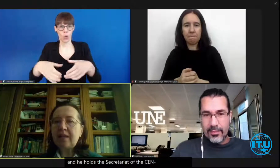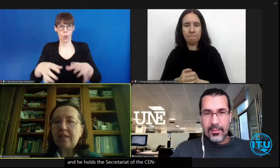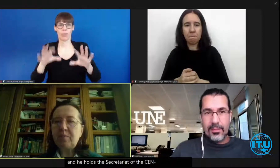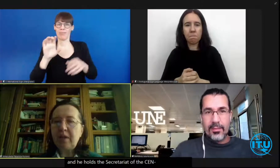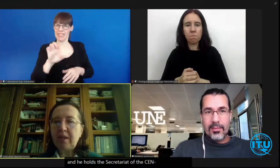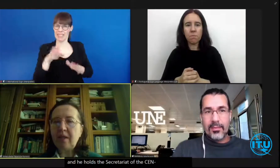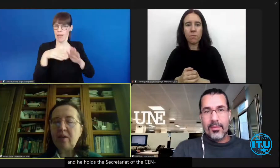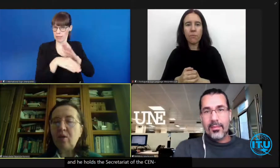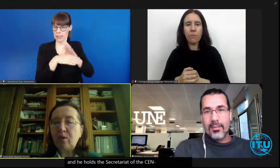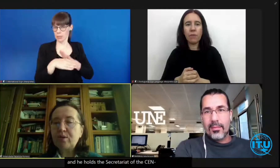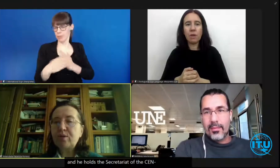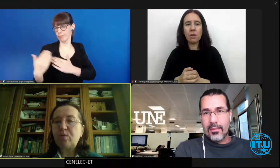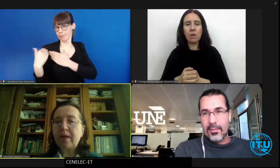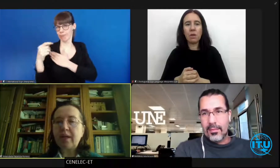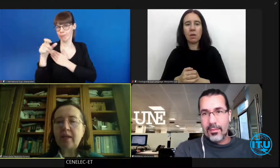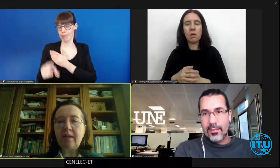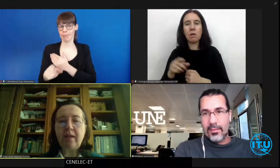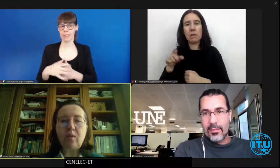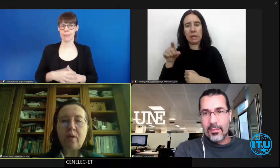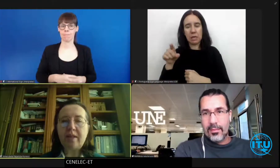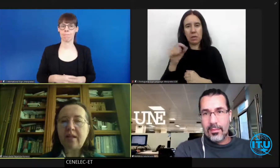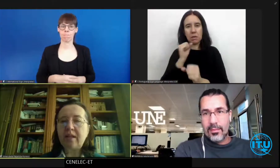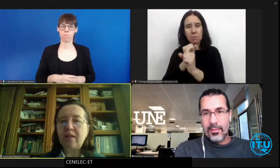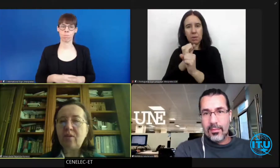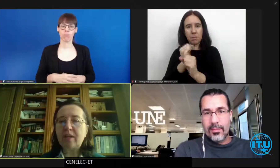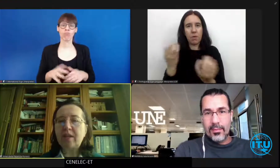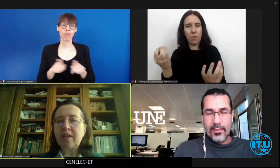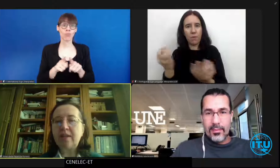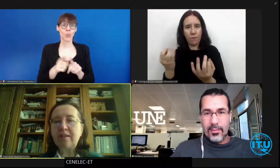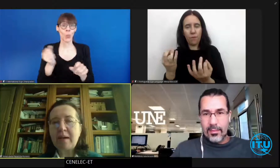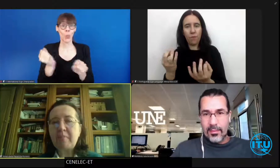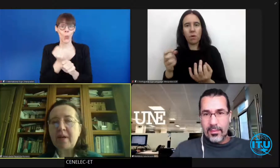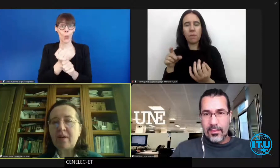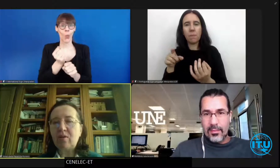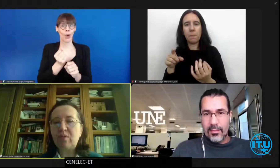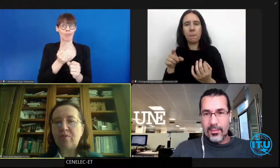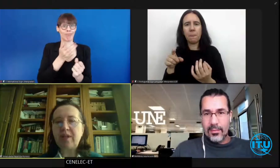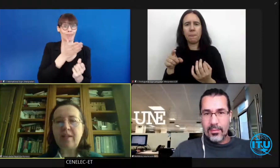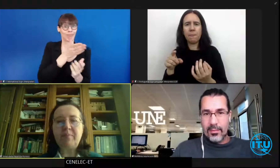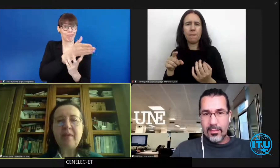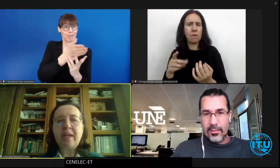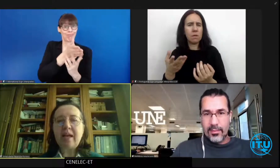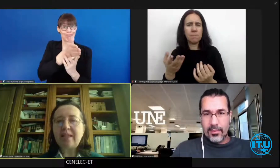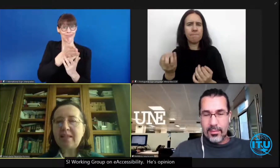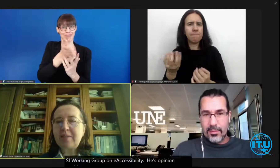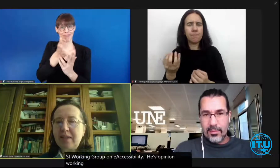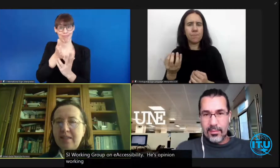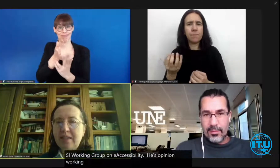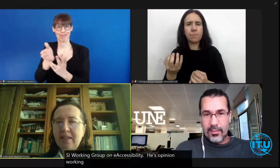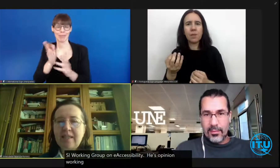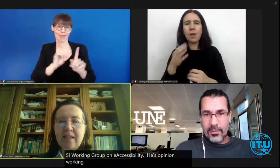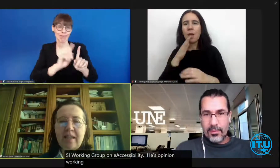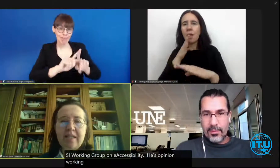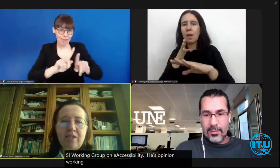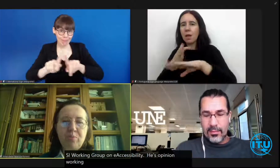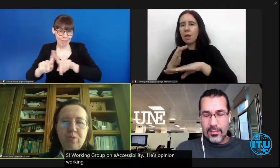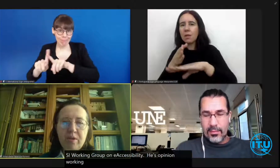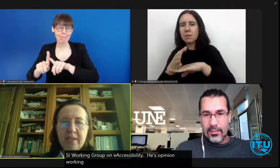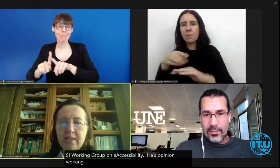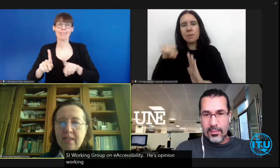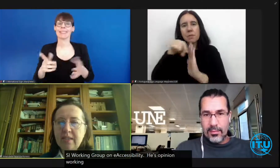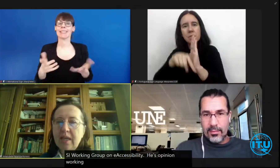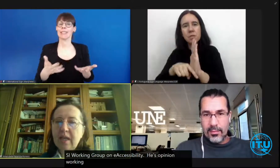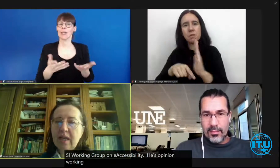He has been also working in quite another number of accessibility